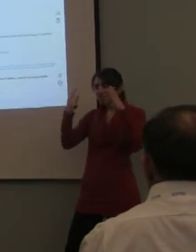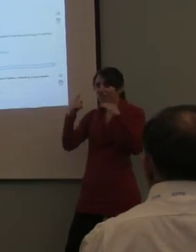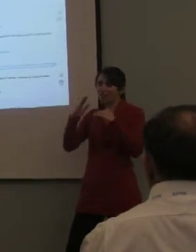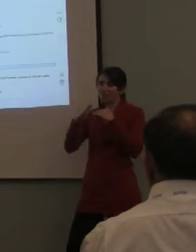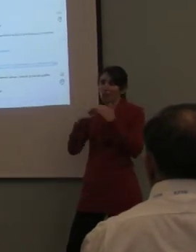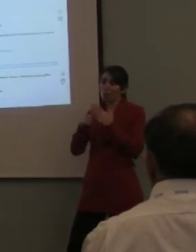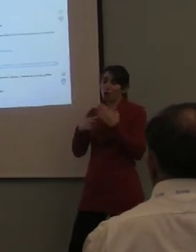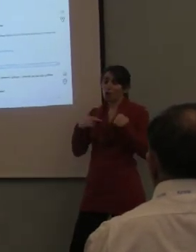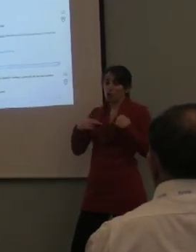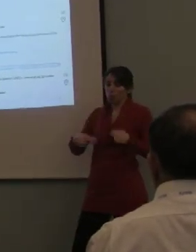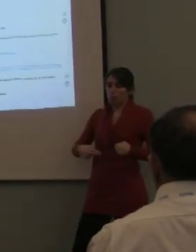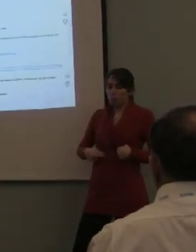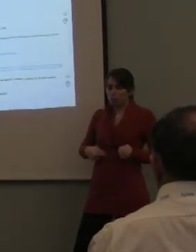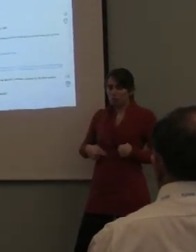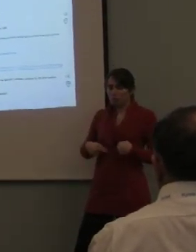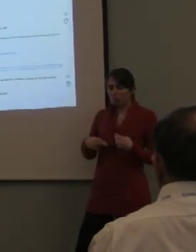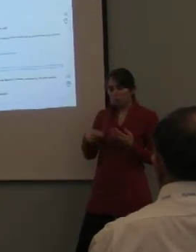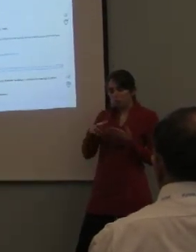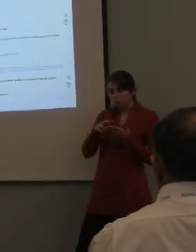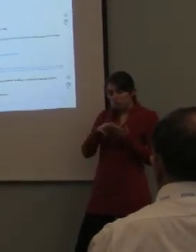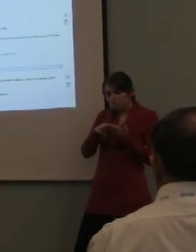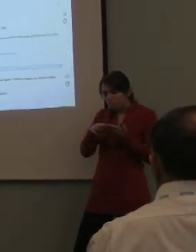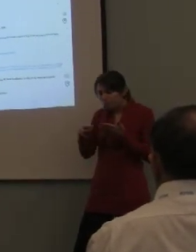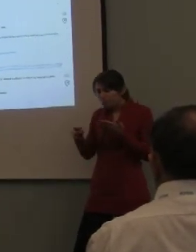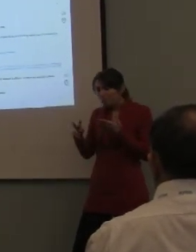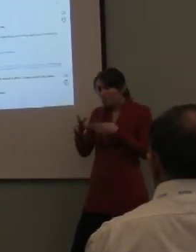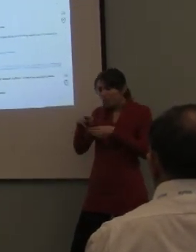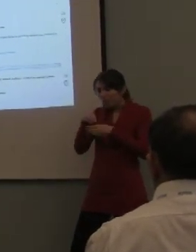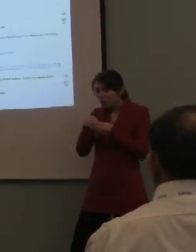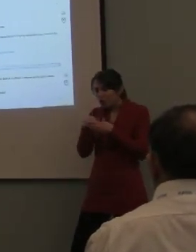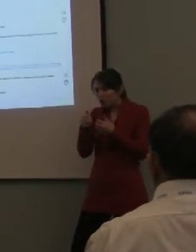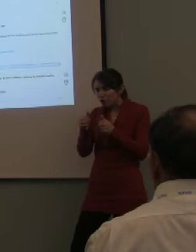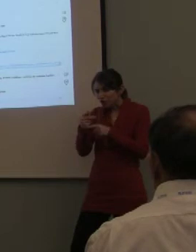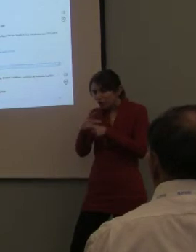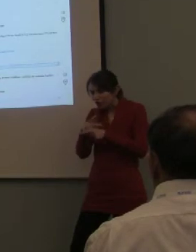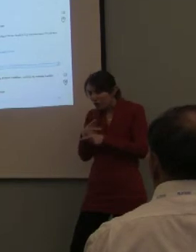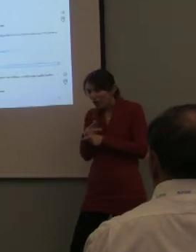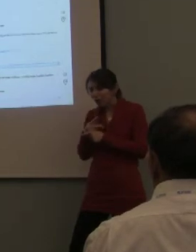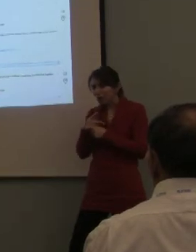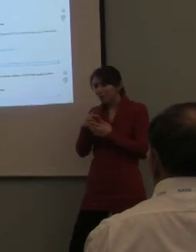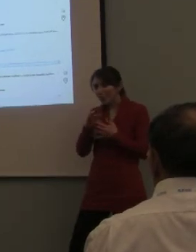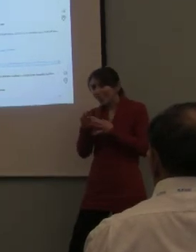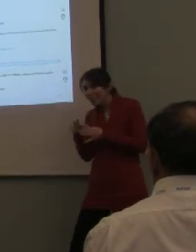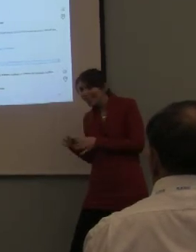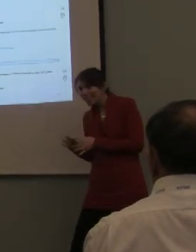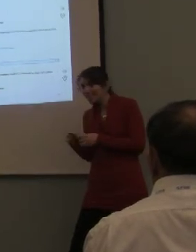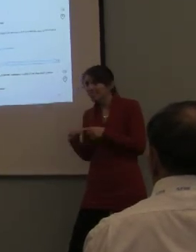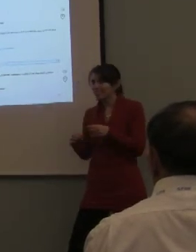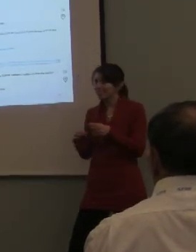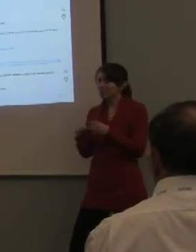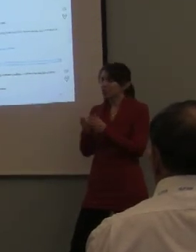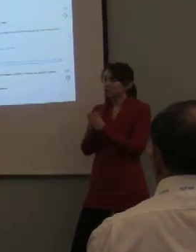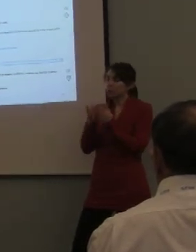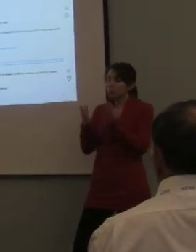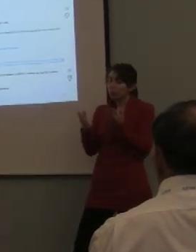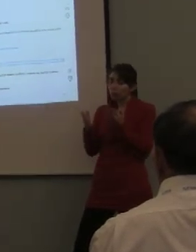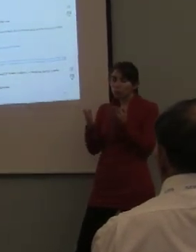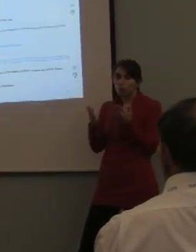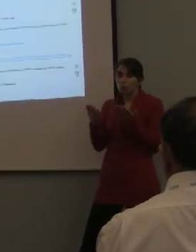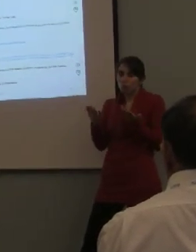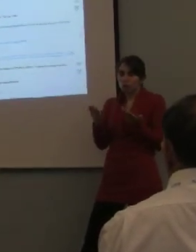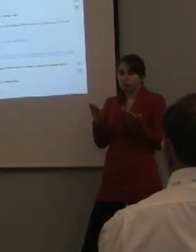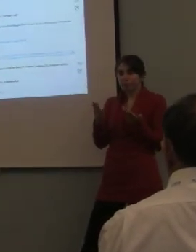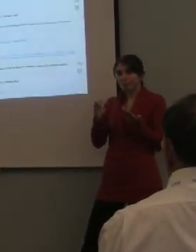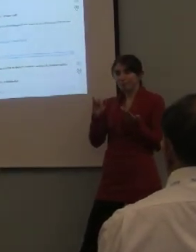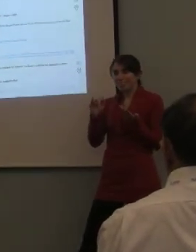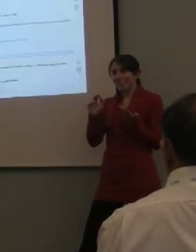human-generated present perspective. Because the book itself, of course, was indexed than the sites were made by human beings